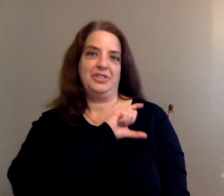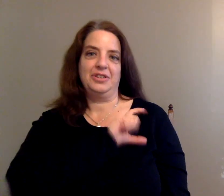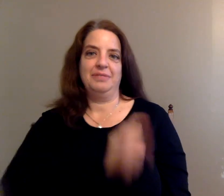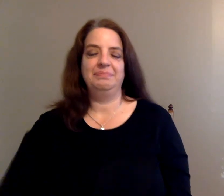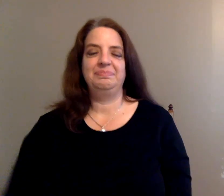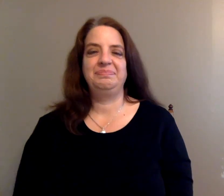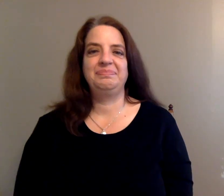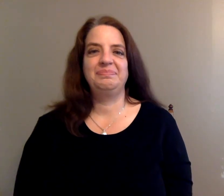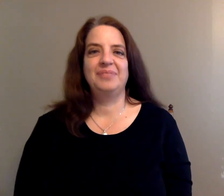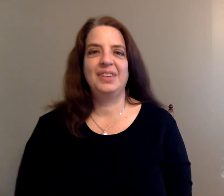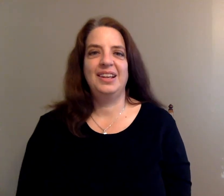officer.